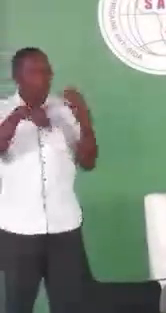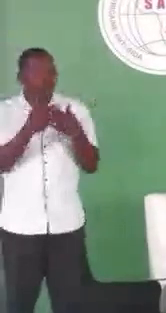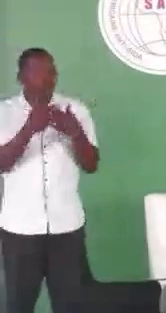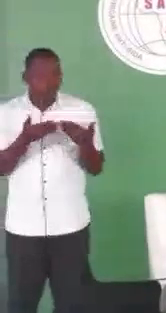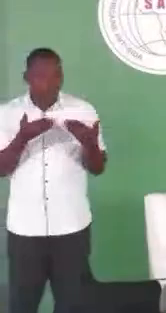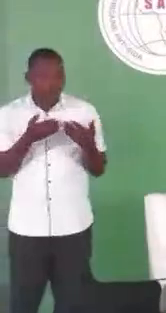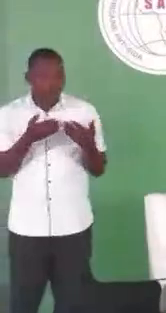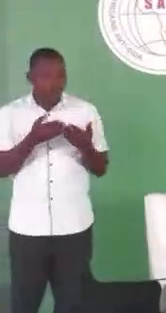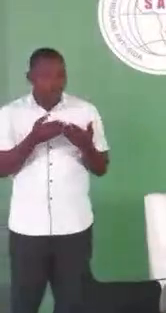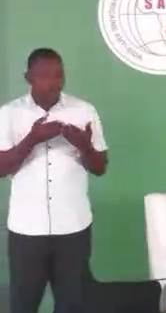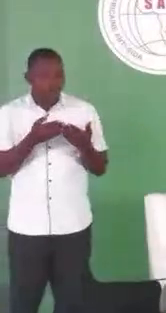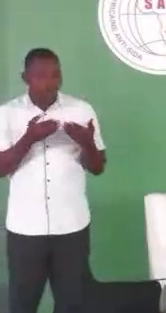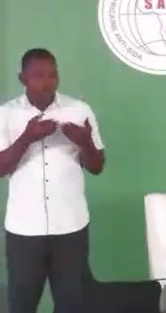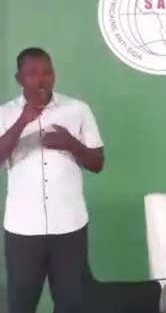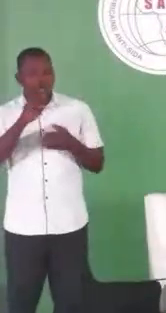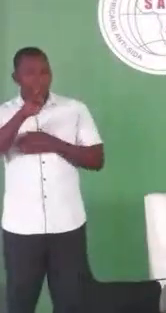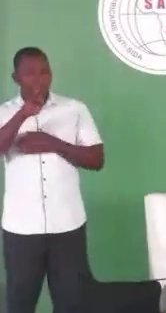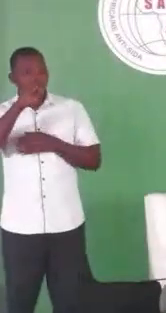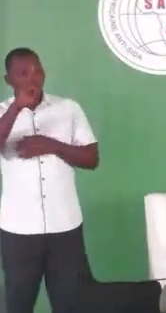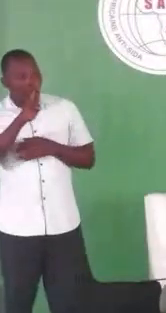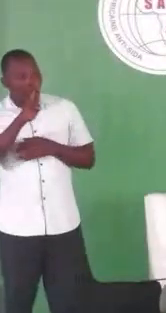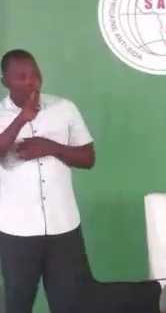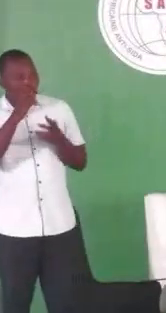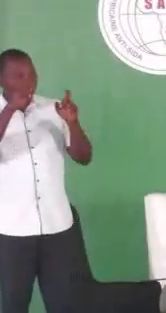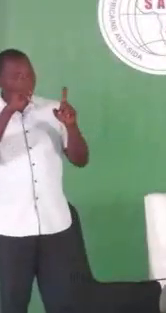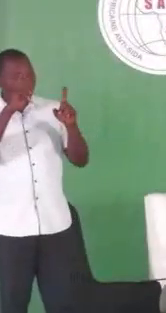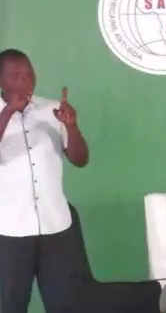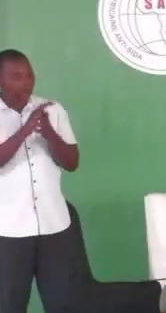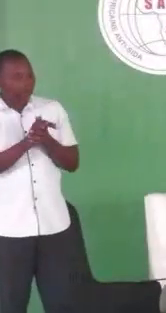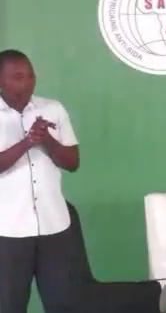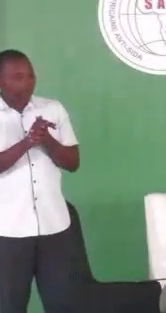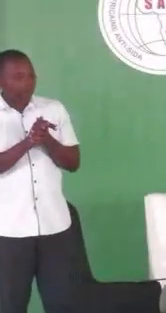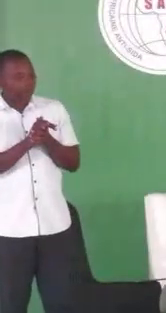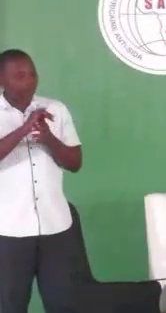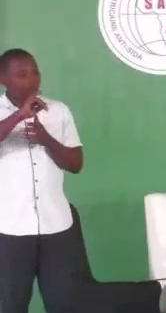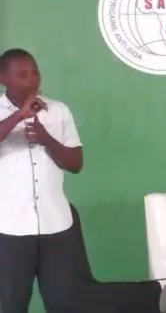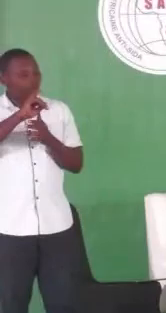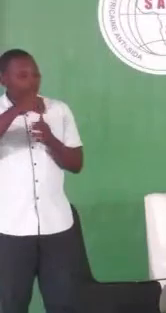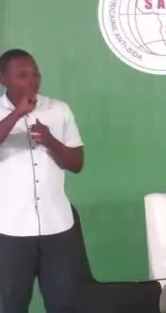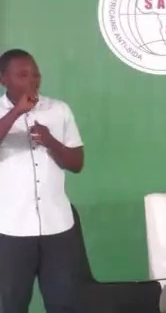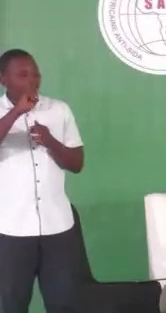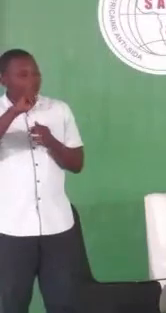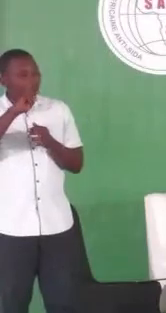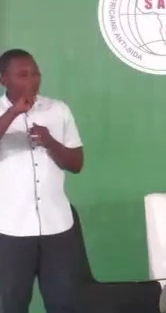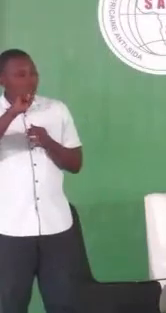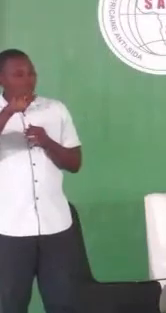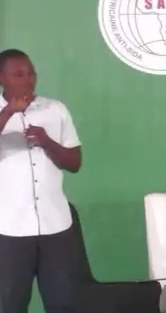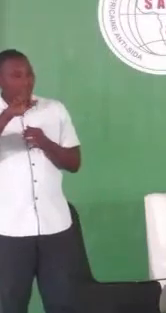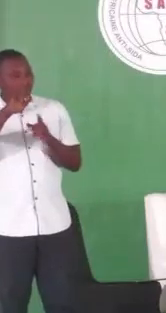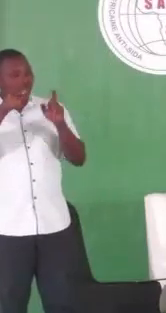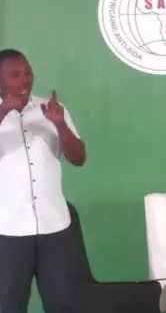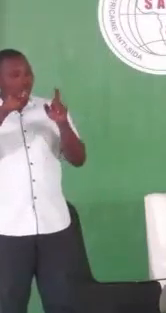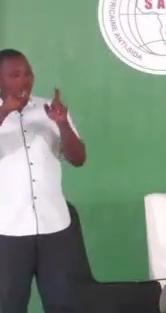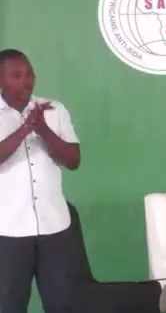dual test kit, and since we introduced the dual test kits, the testing for HIV and